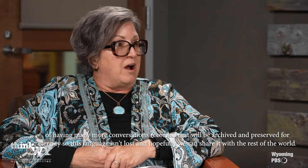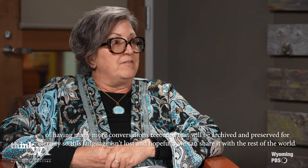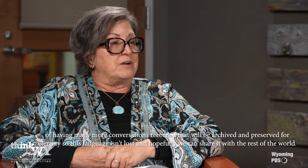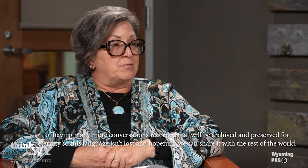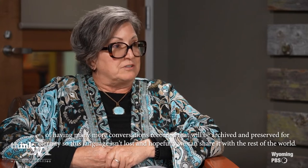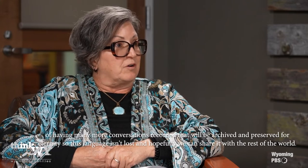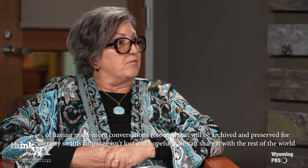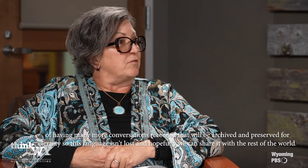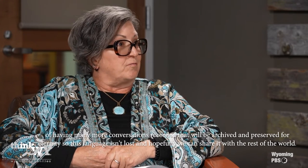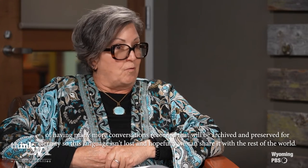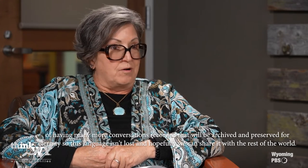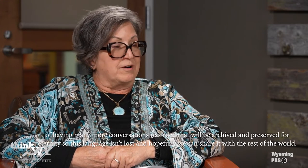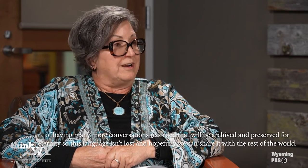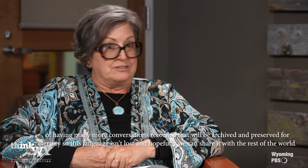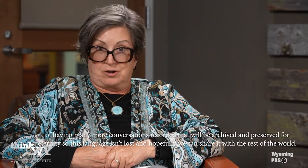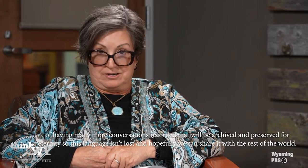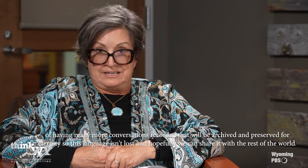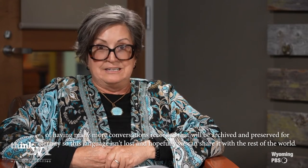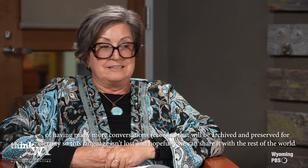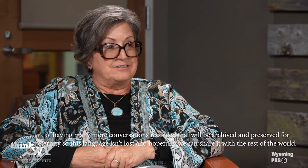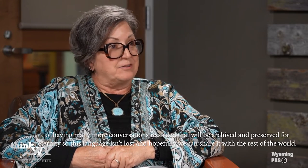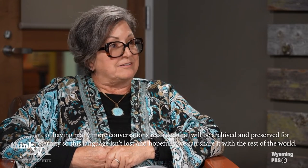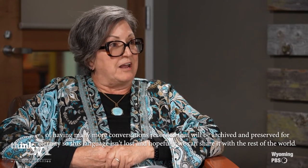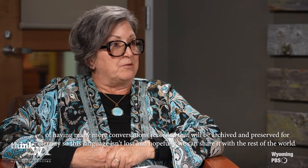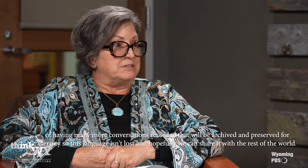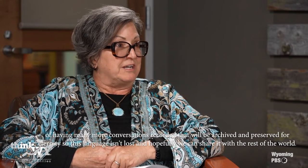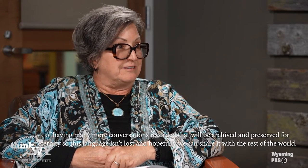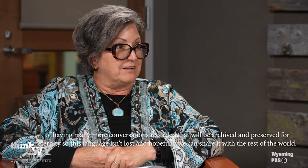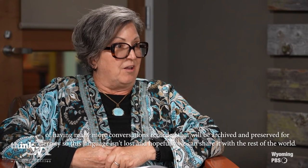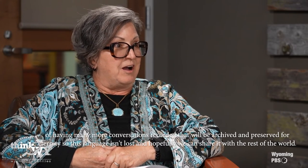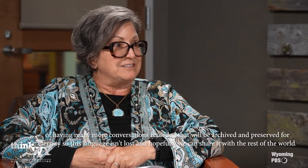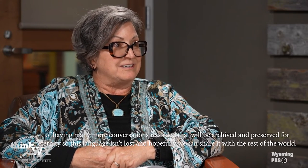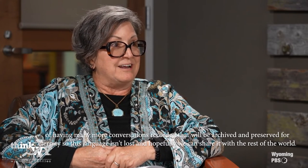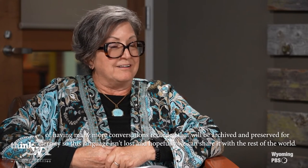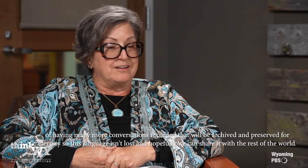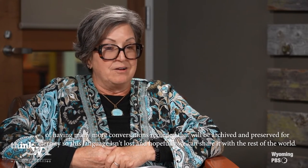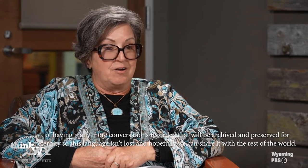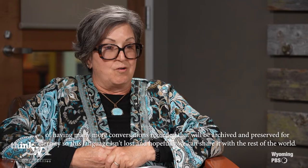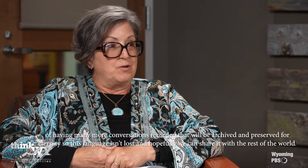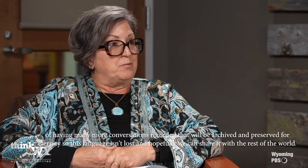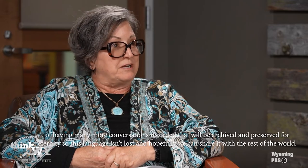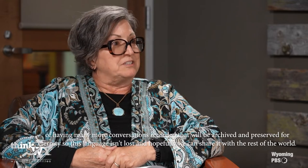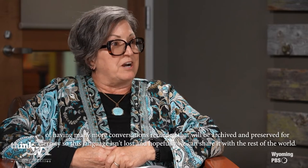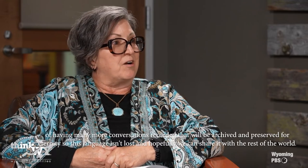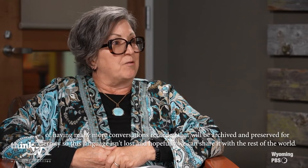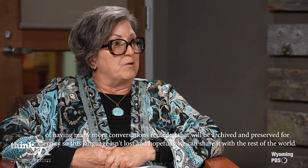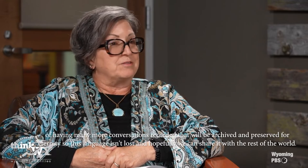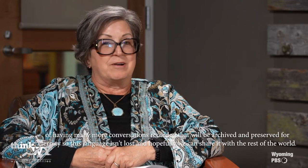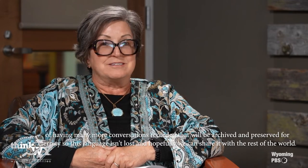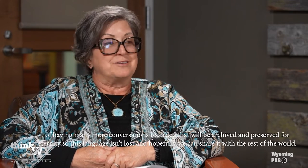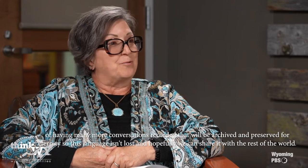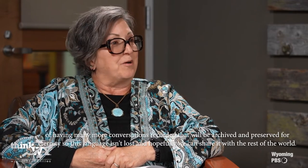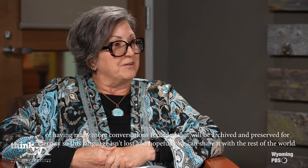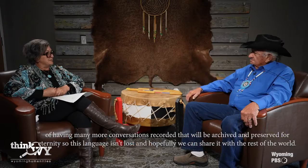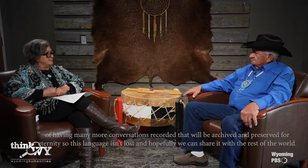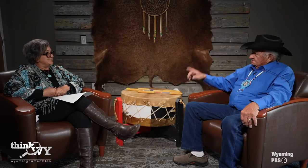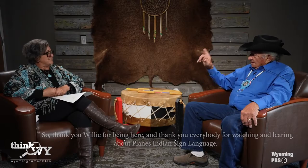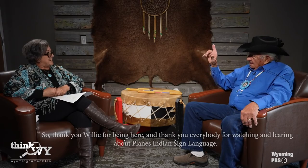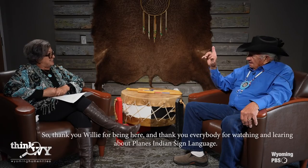archived and preserved for eternity, so this language isn't lost. And hopefully we can share it with the rest of the world. So thank you,